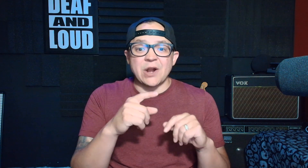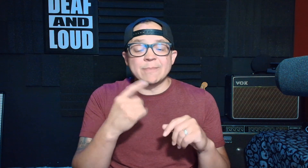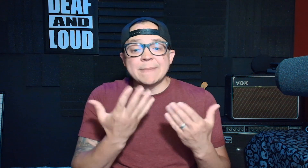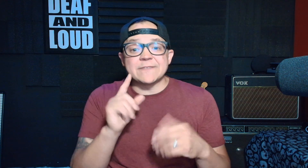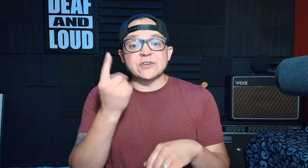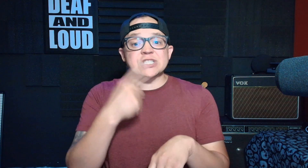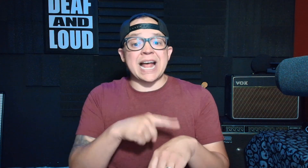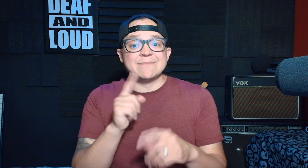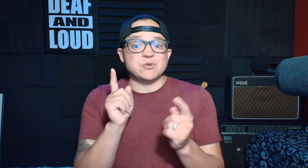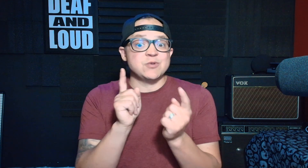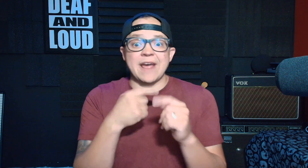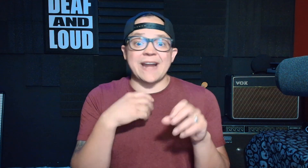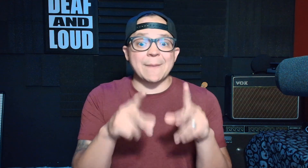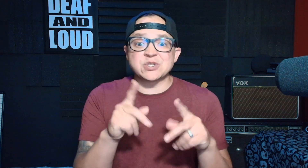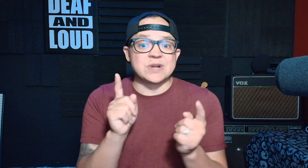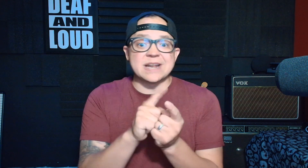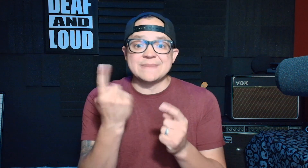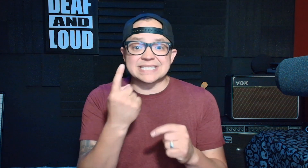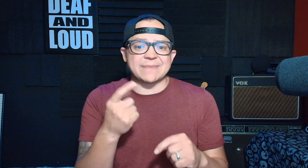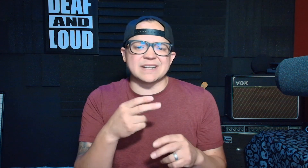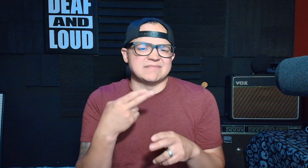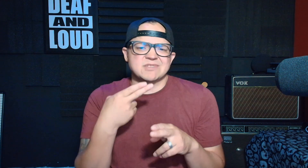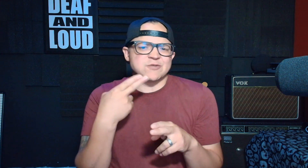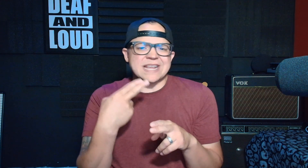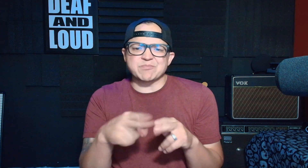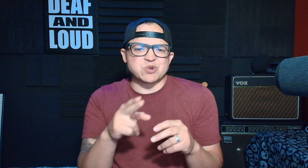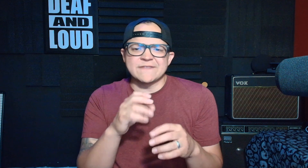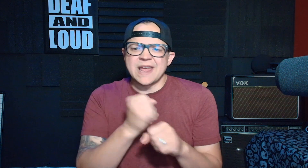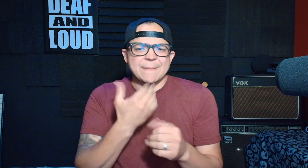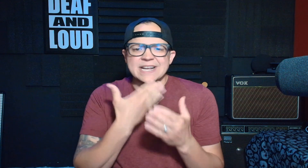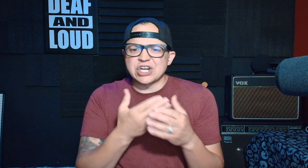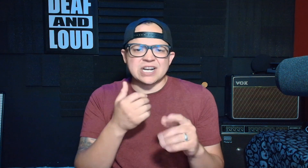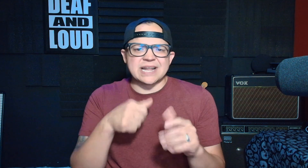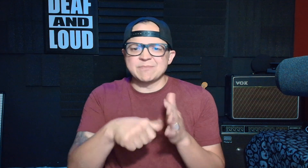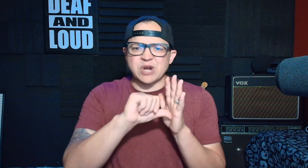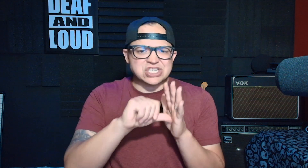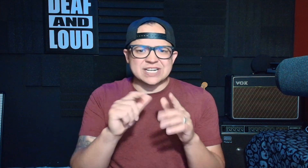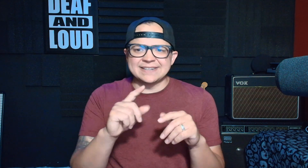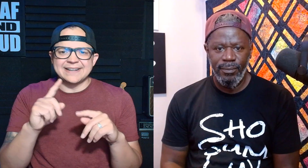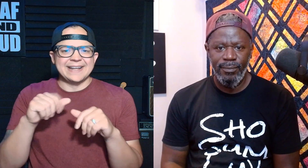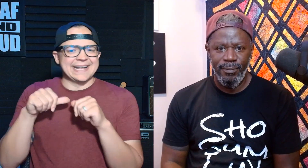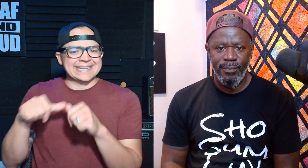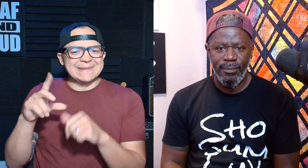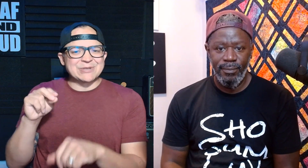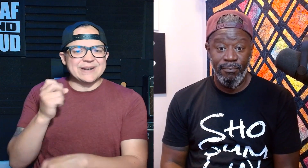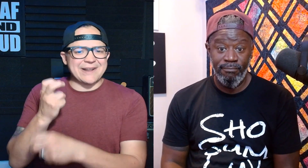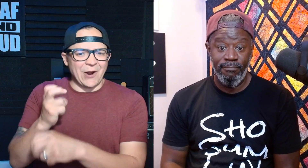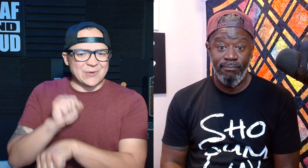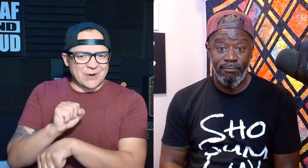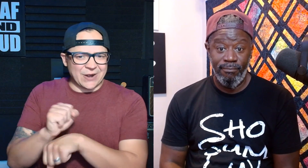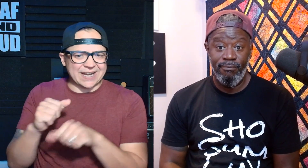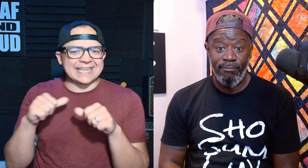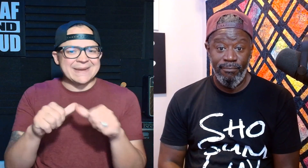But, maybe the first time you have an opportunity to meet somebody, make it brief, make a good impression, and keep doing